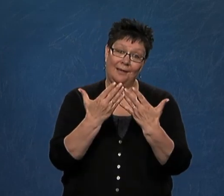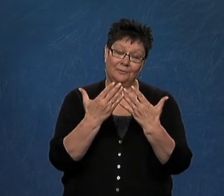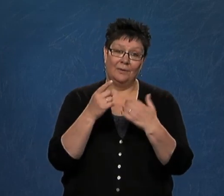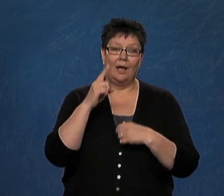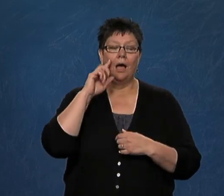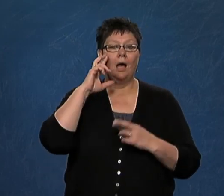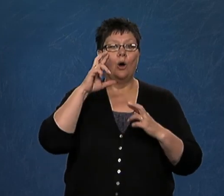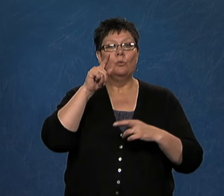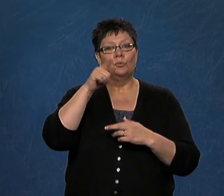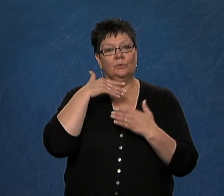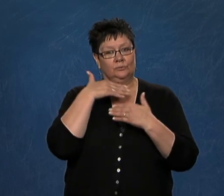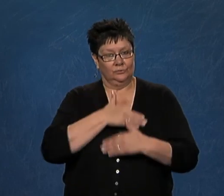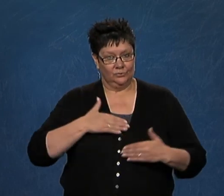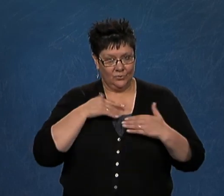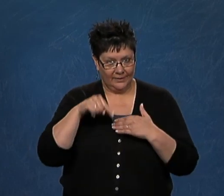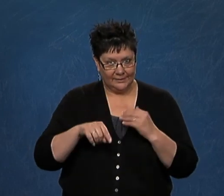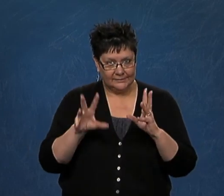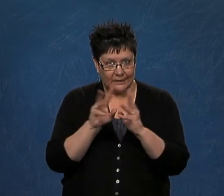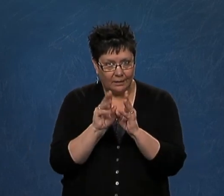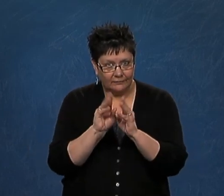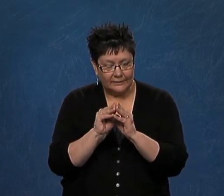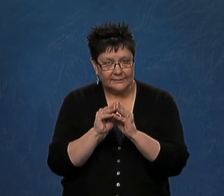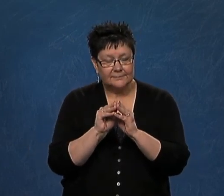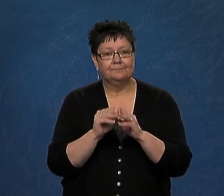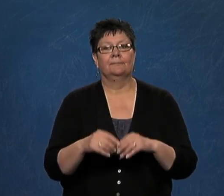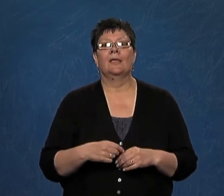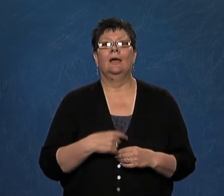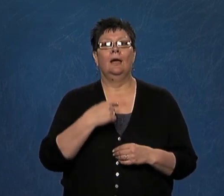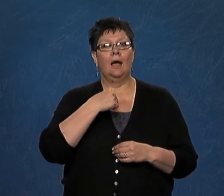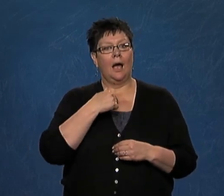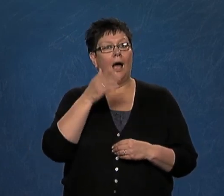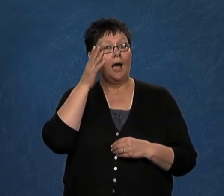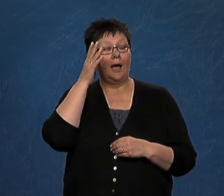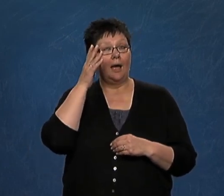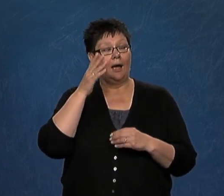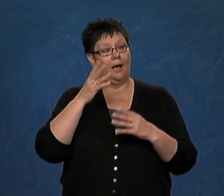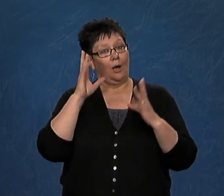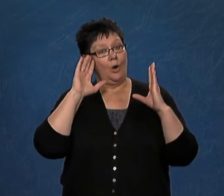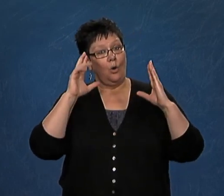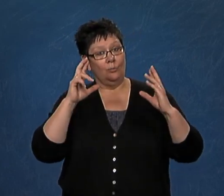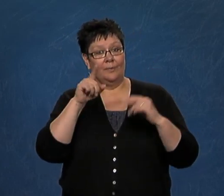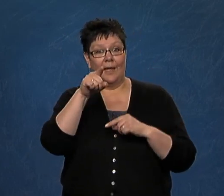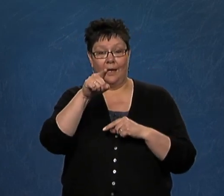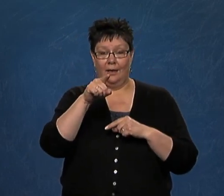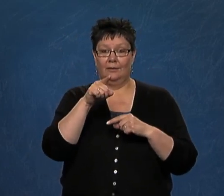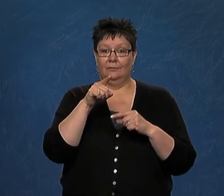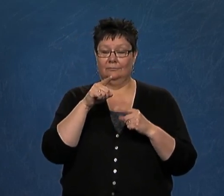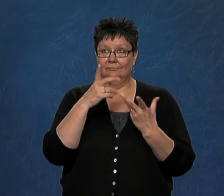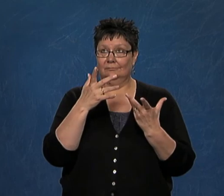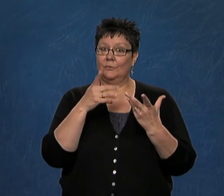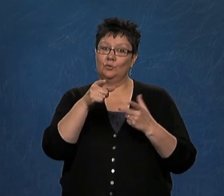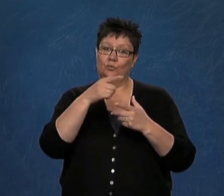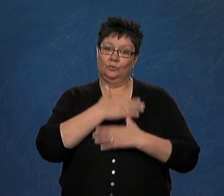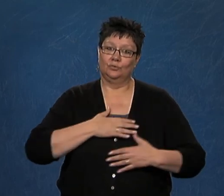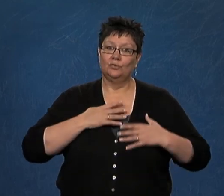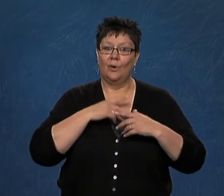Are you going to be interpreting from the beach? And I hope you've enjoyed this symposium. I hope that